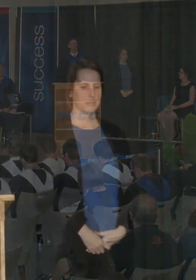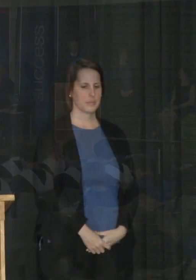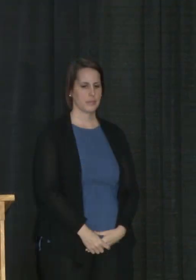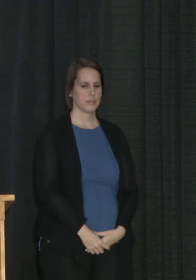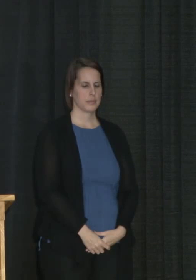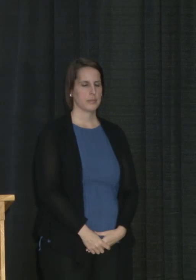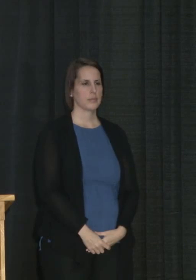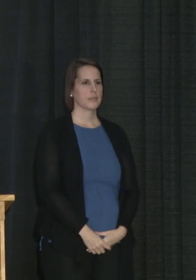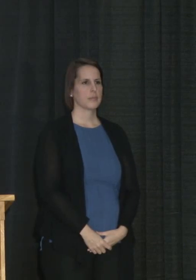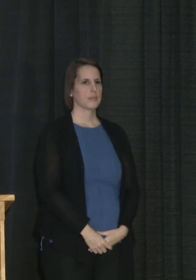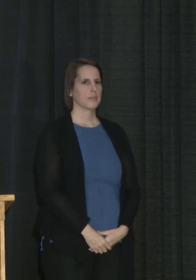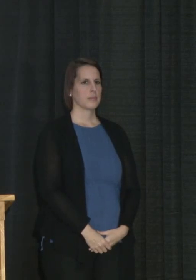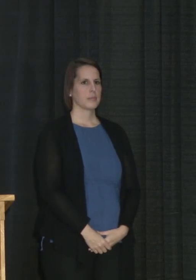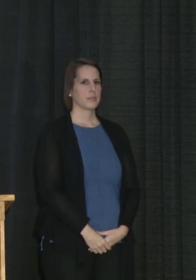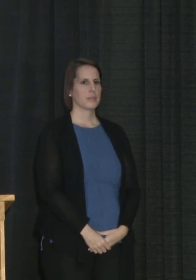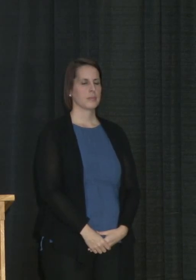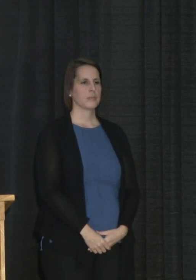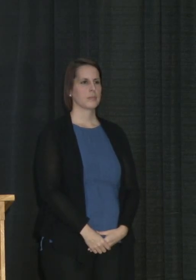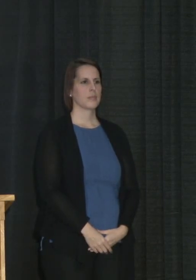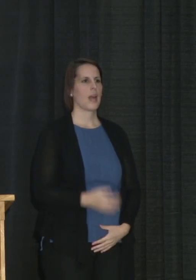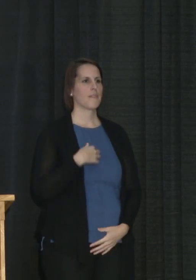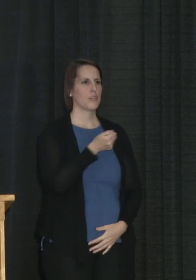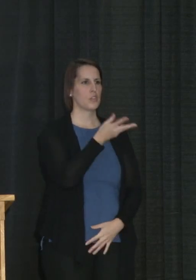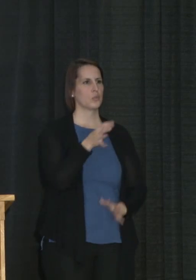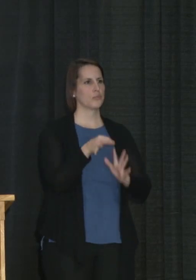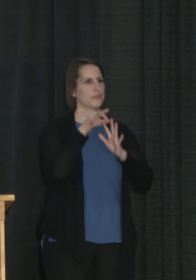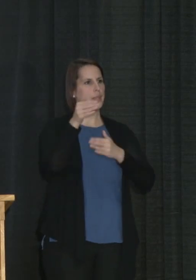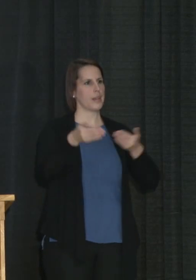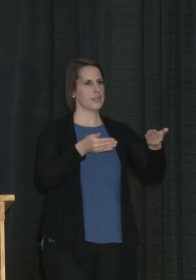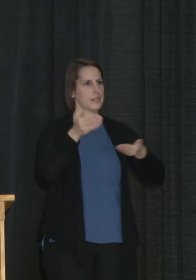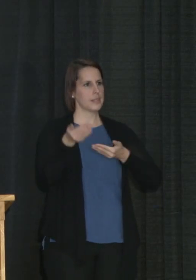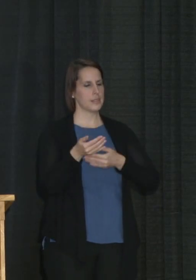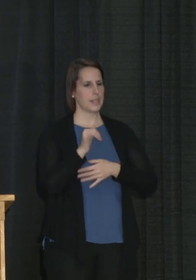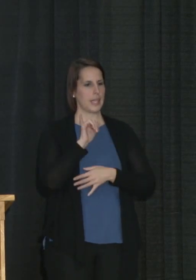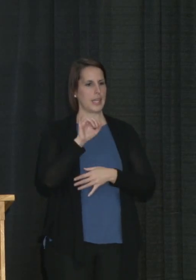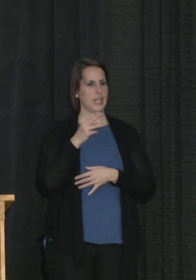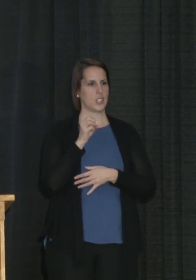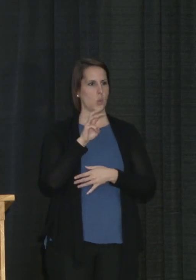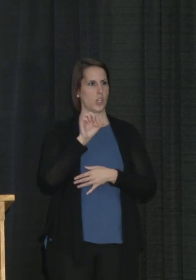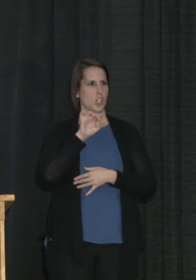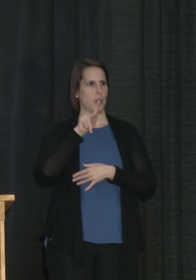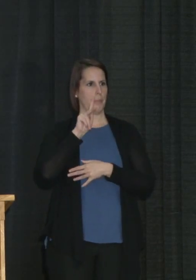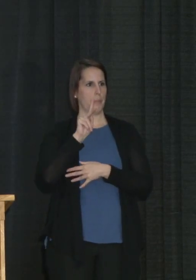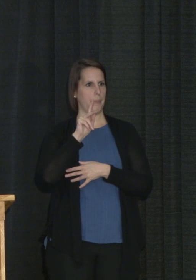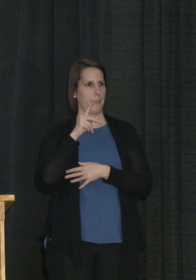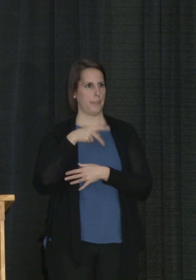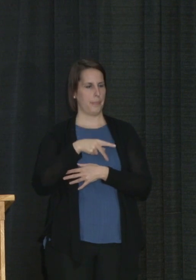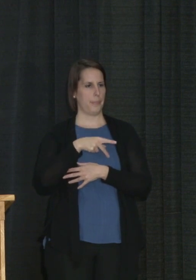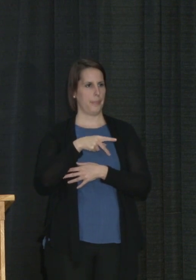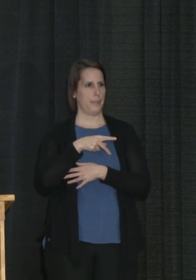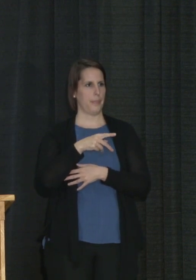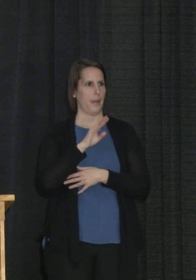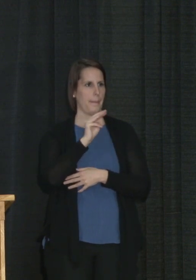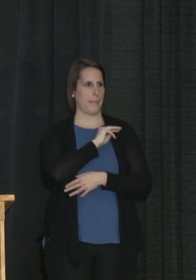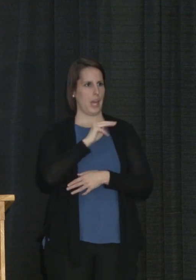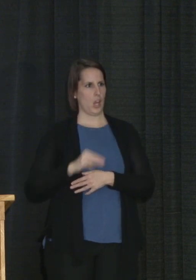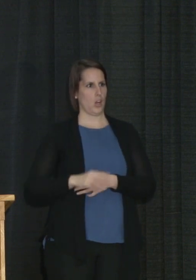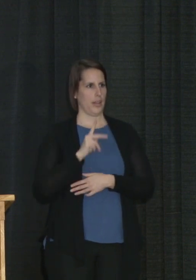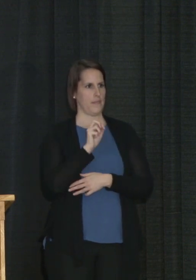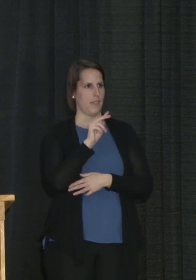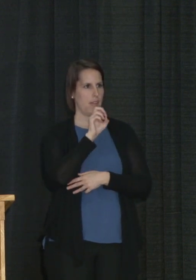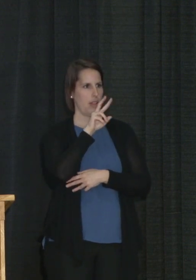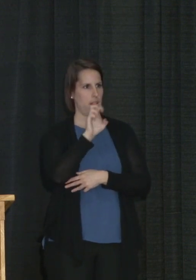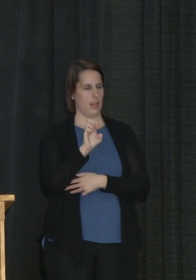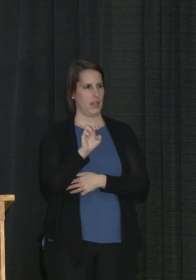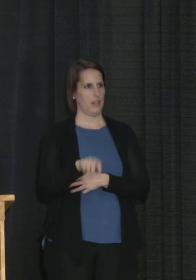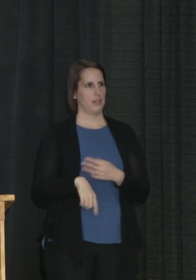I'd also like to acknowledge some invited guests, His Worship David Corkum, Mayor of Kentville, and Isabel